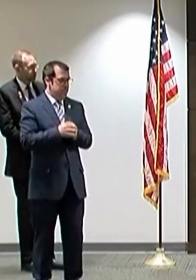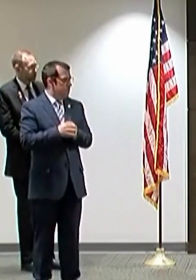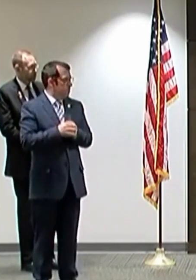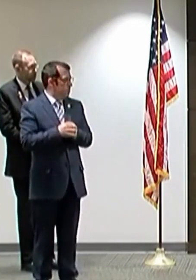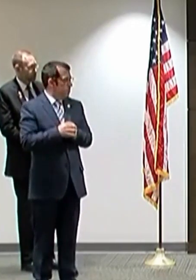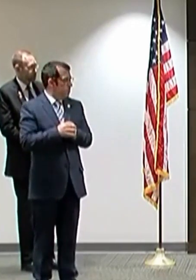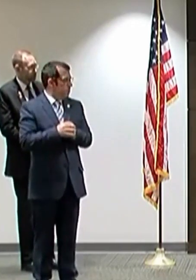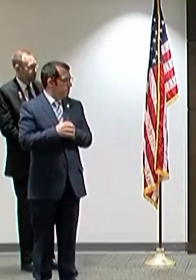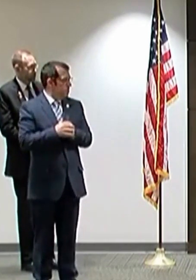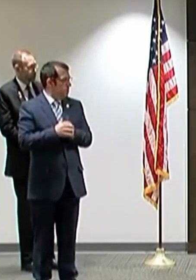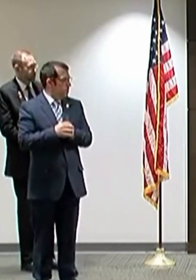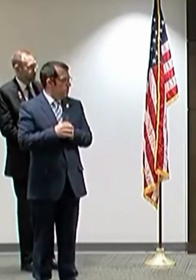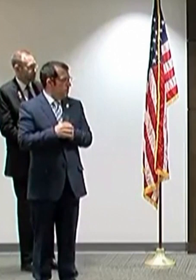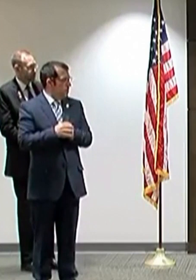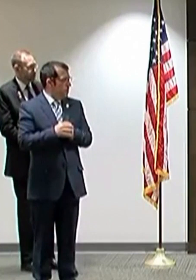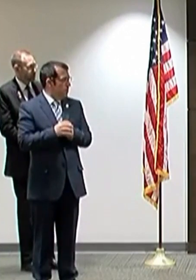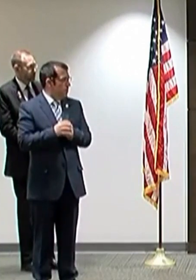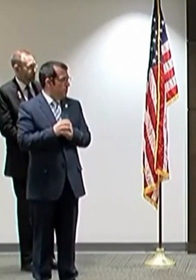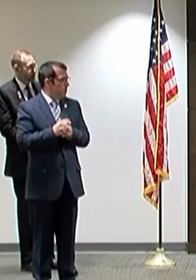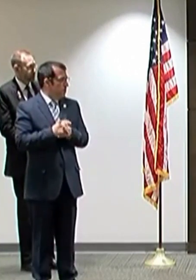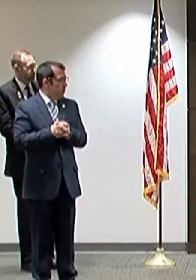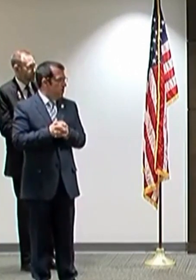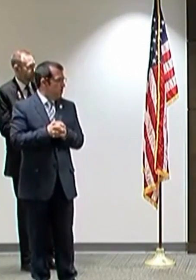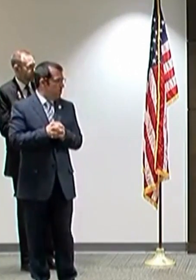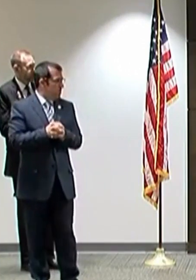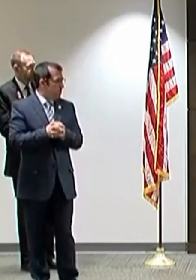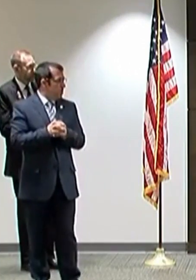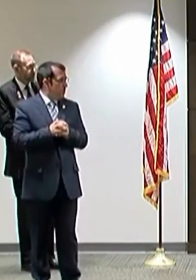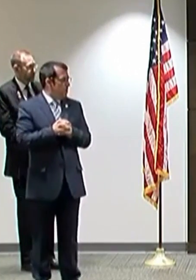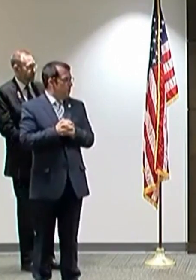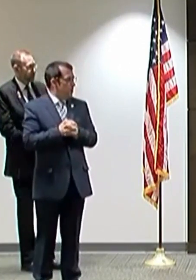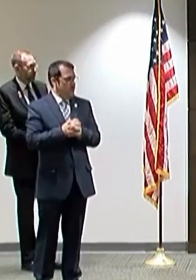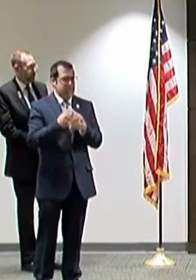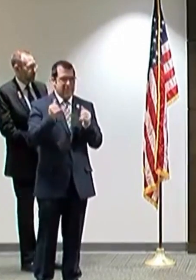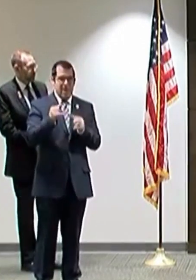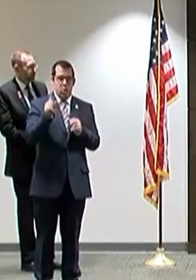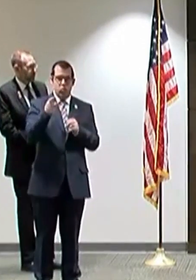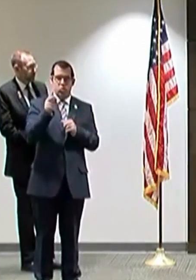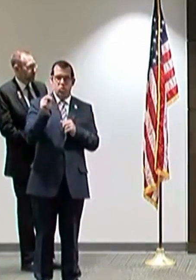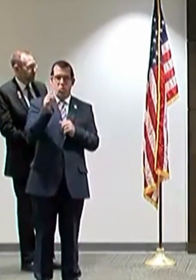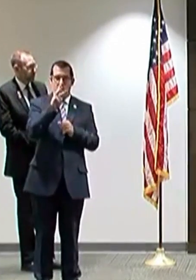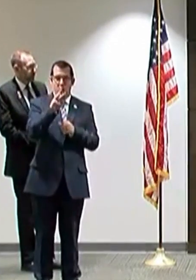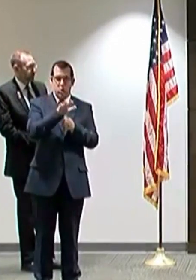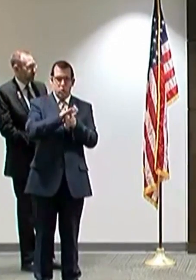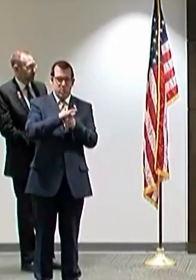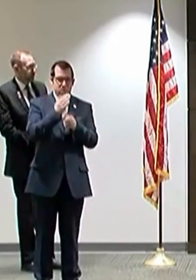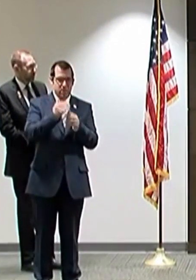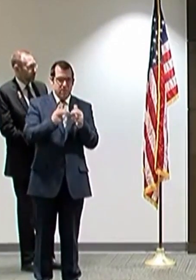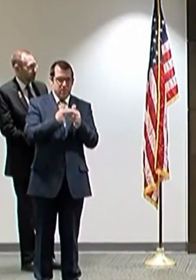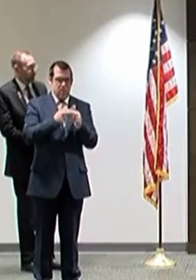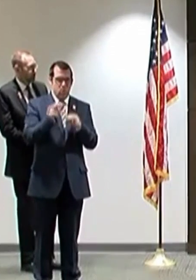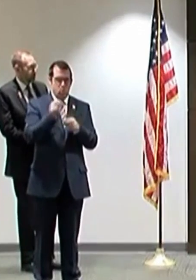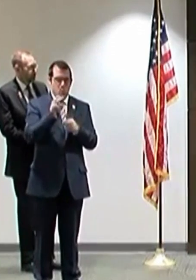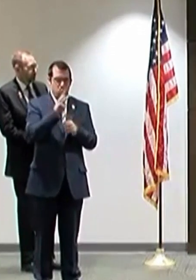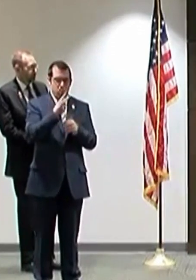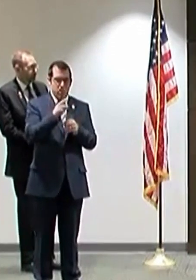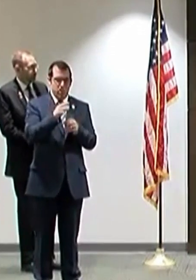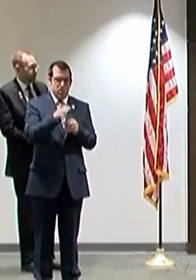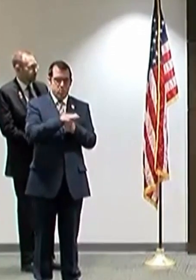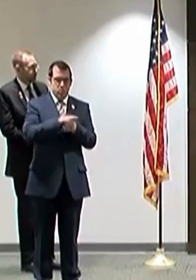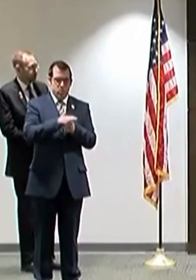And I thought now we're going to look just at the Northwest region. I think we have some slides on the Northwest